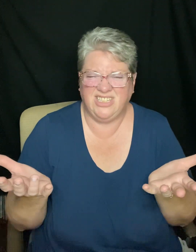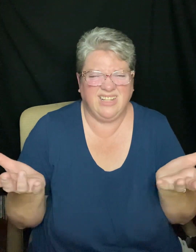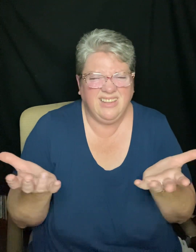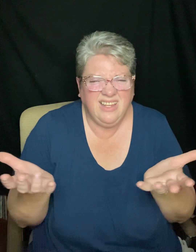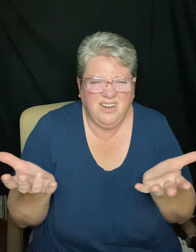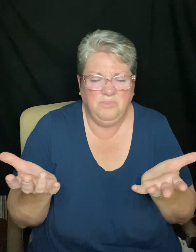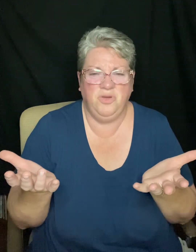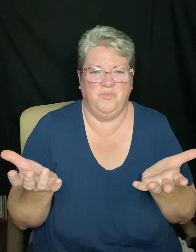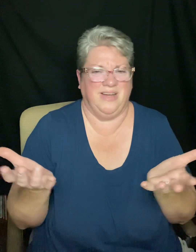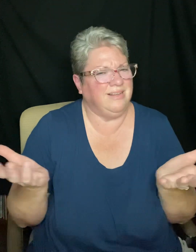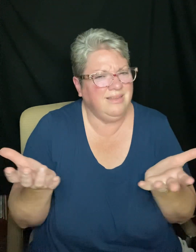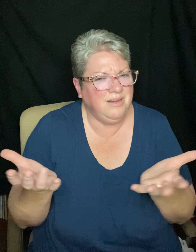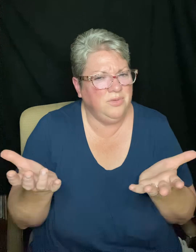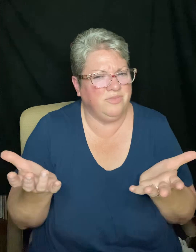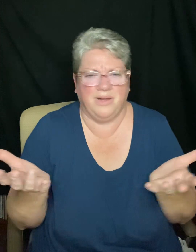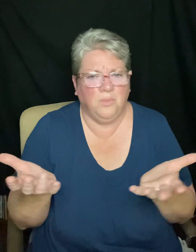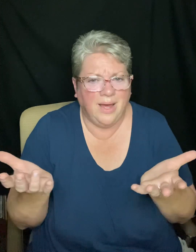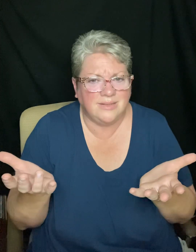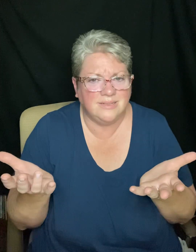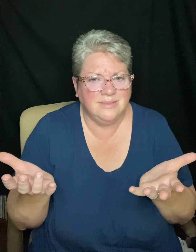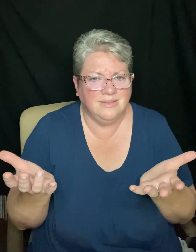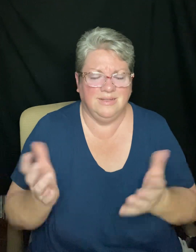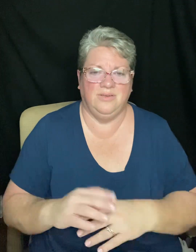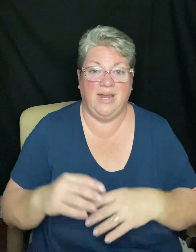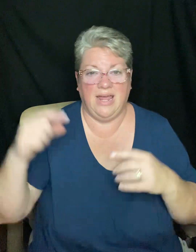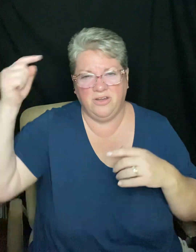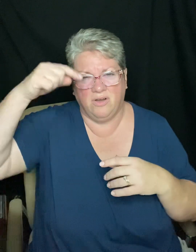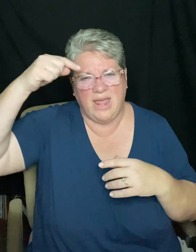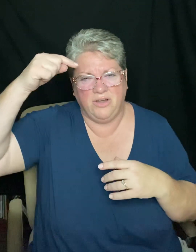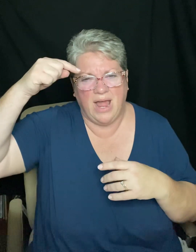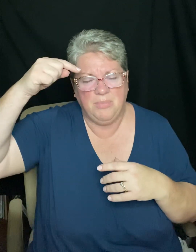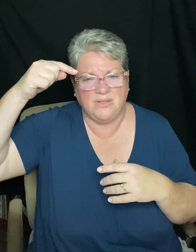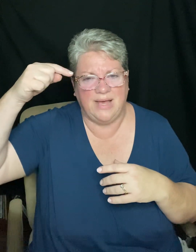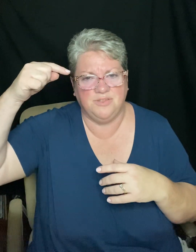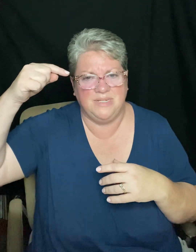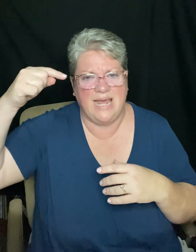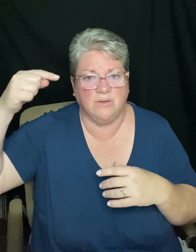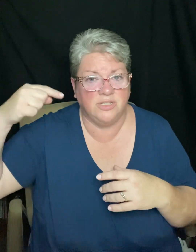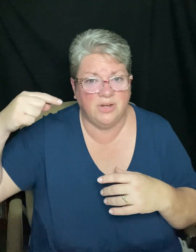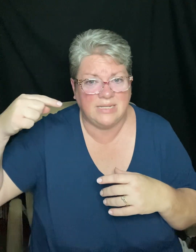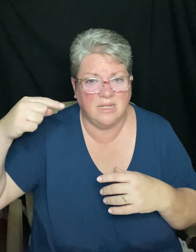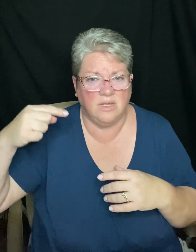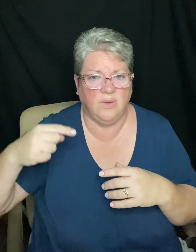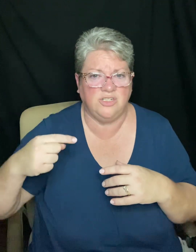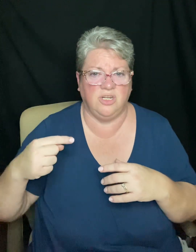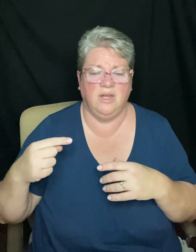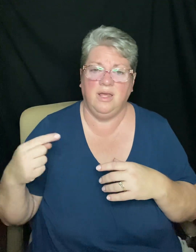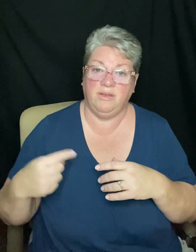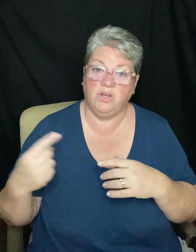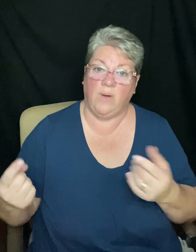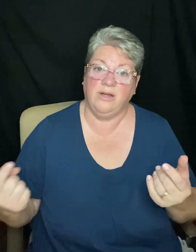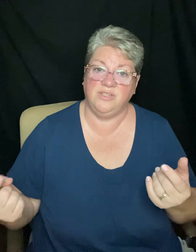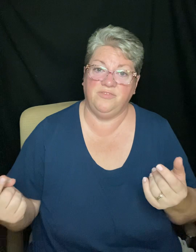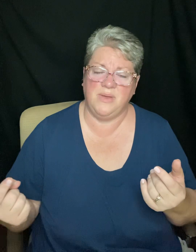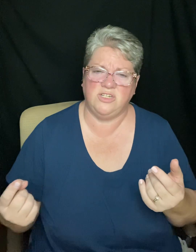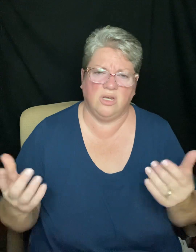a little movement. Little movement. What? Right? And your eyebrows have to be down because you're asking a question that requires information.